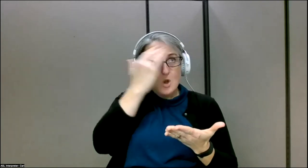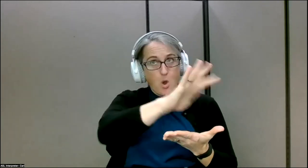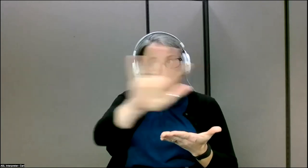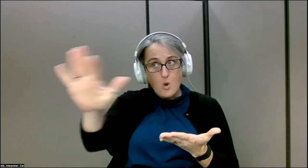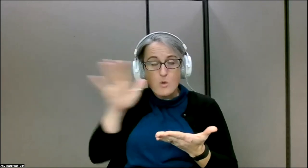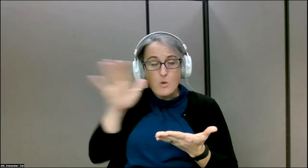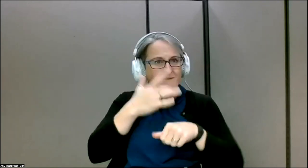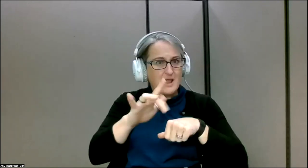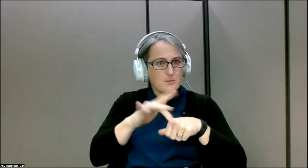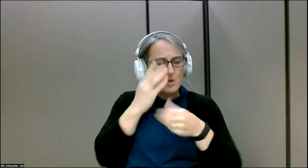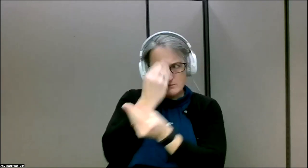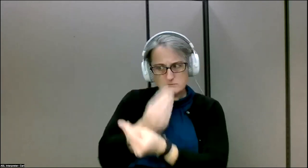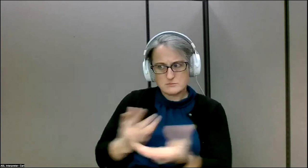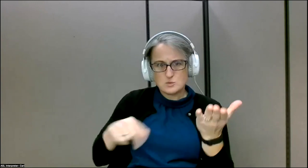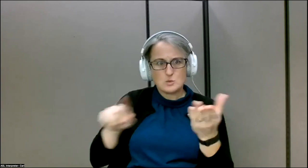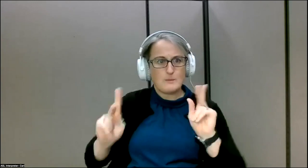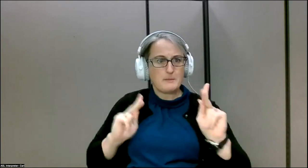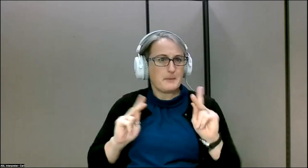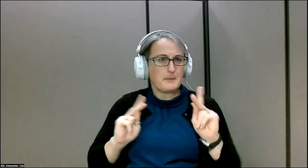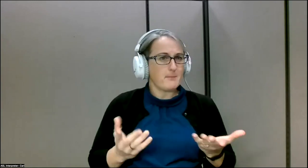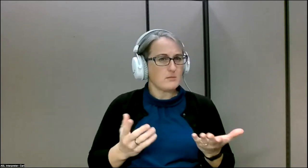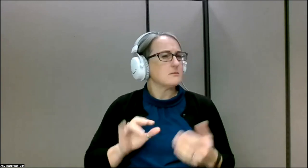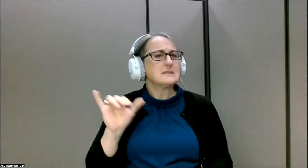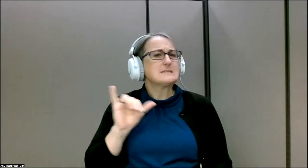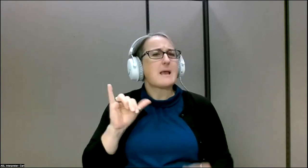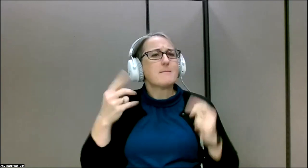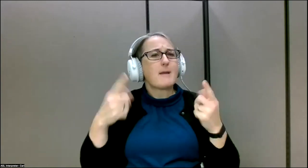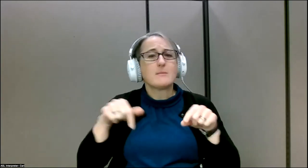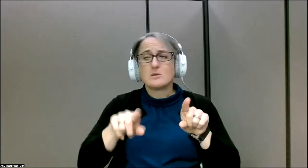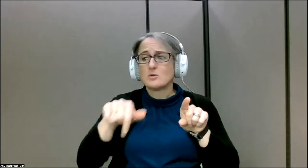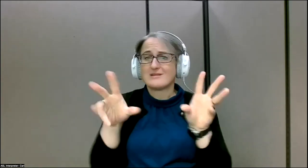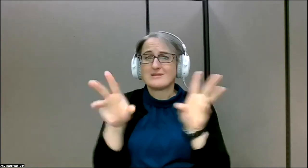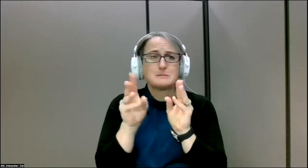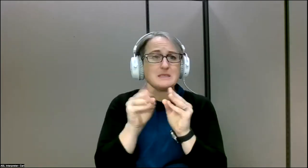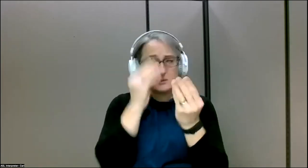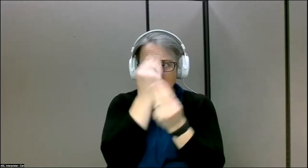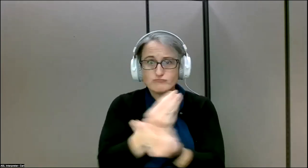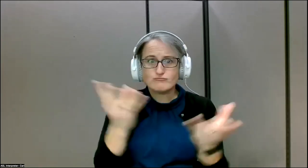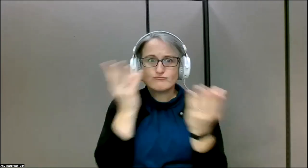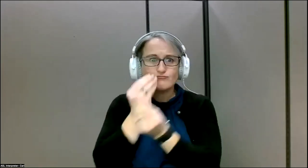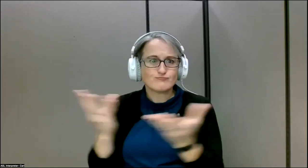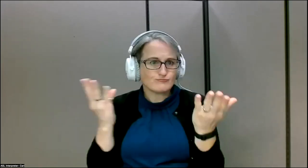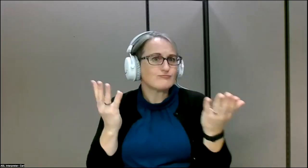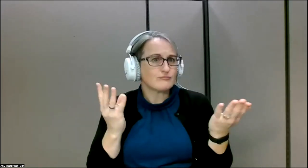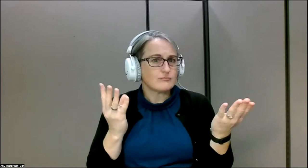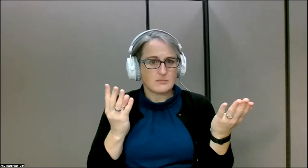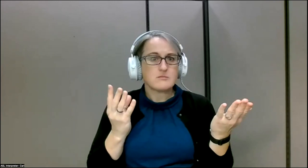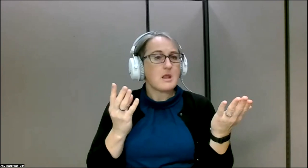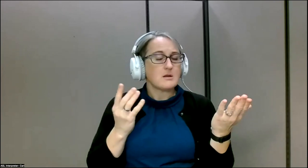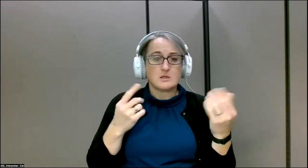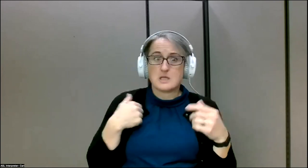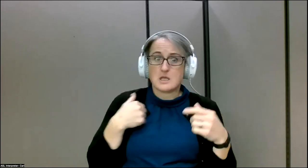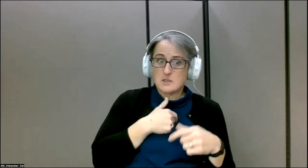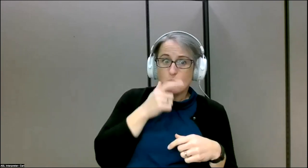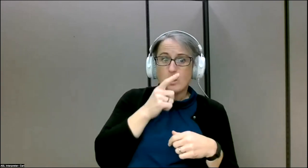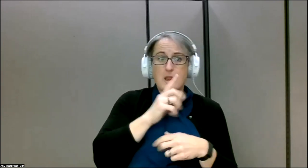and just sharing them like we do in our council meetings. And then, sharing it as we present in the